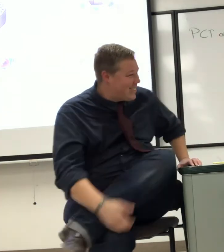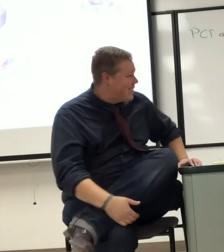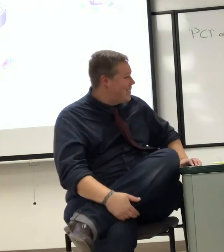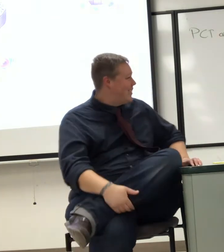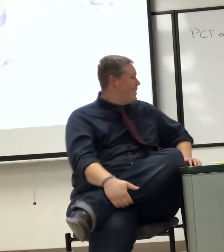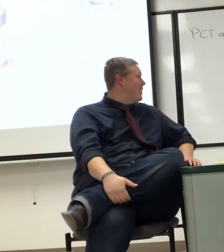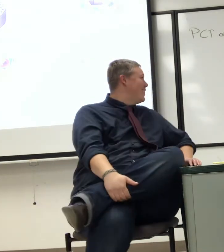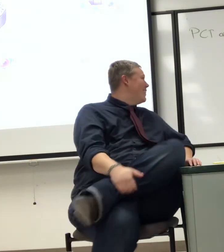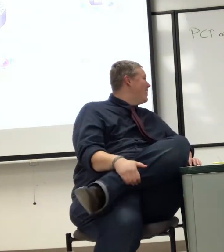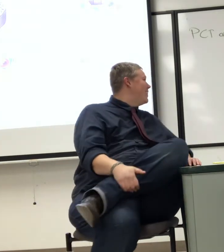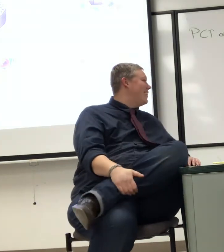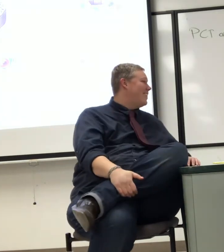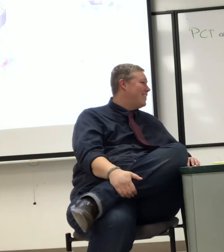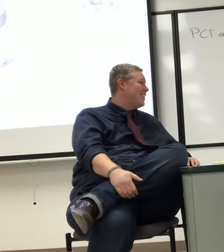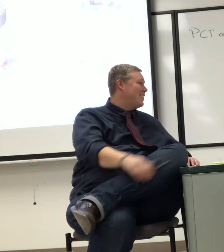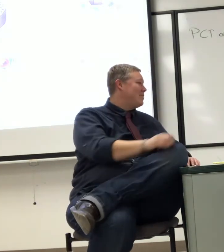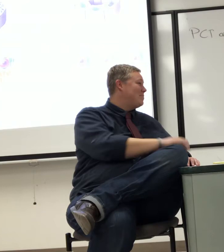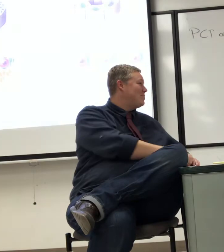reabsorbers.